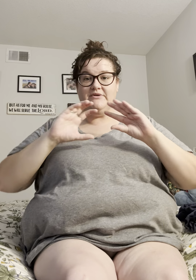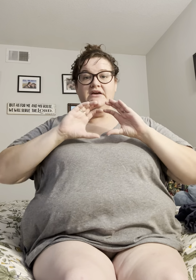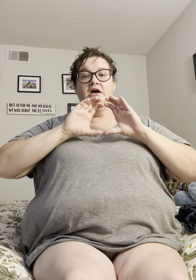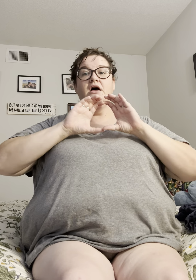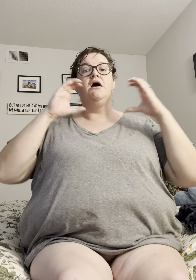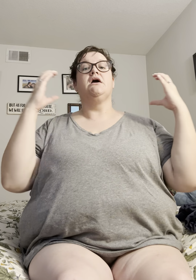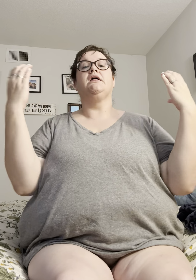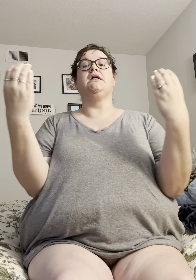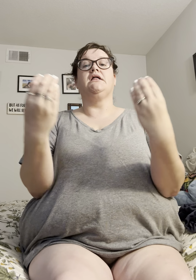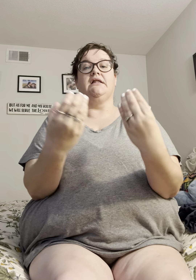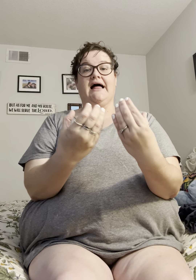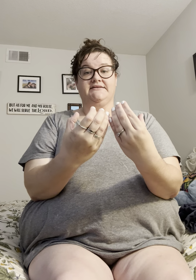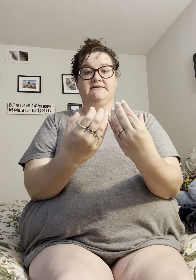be. Class.